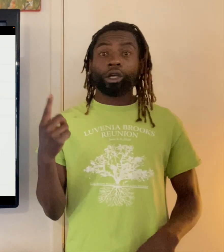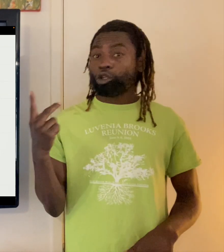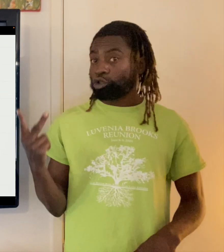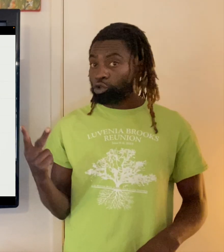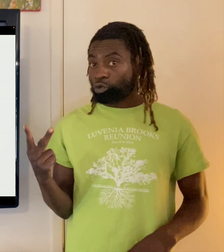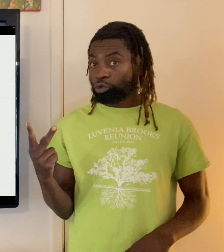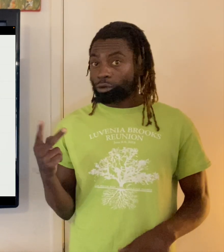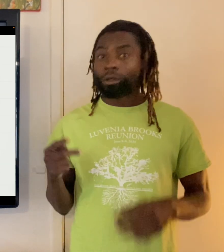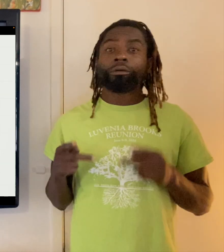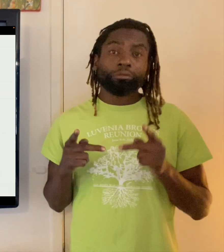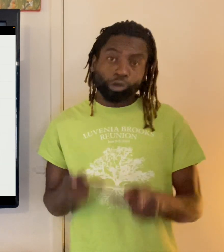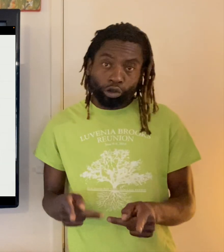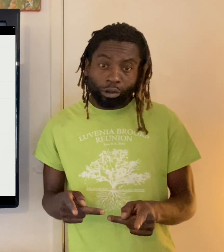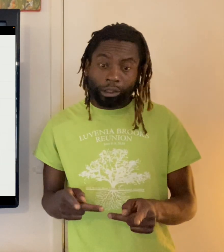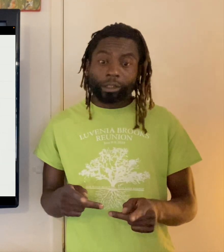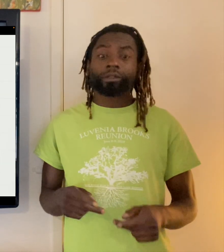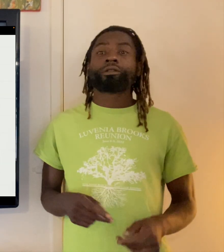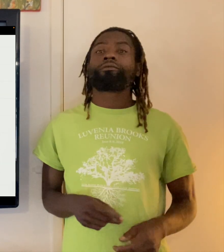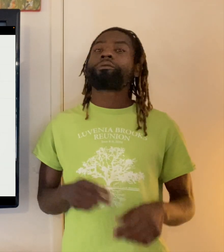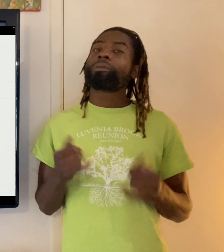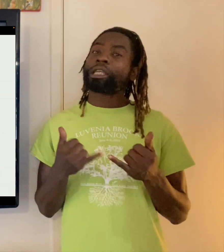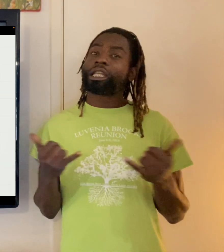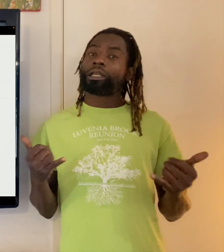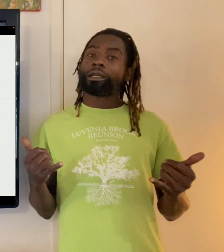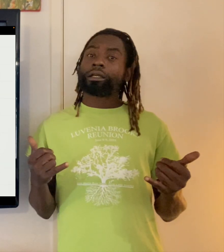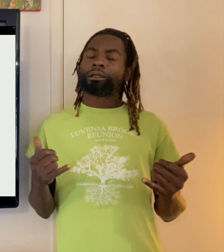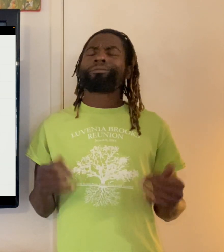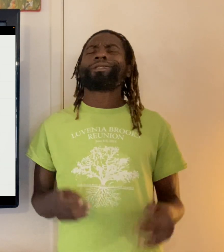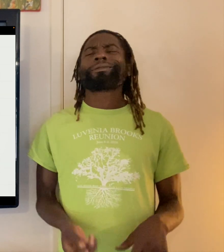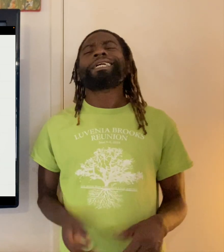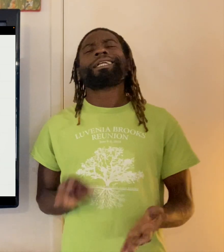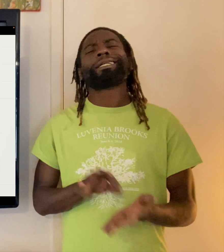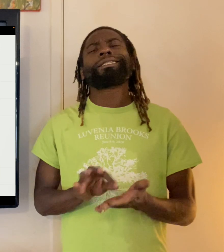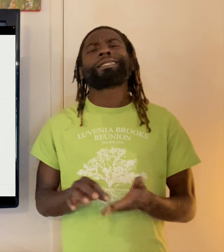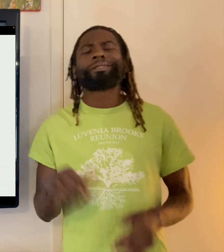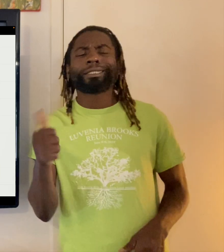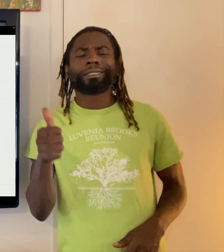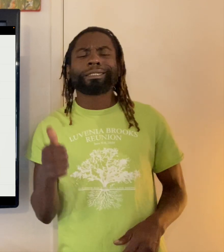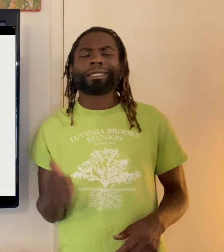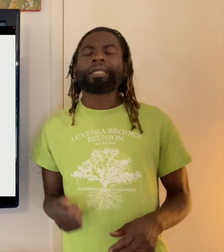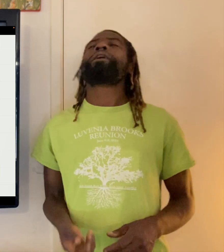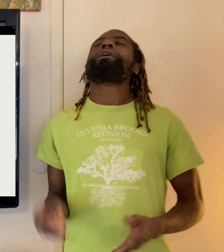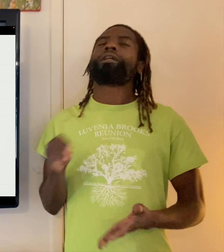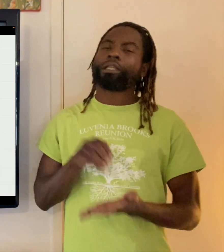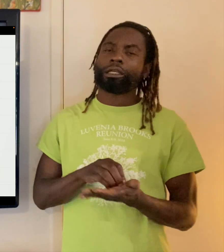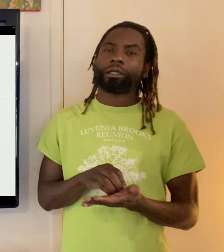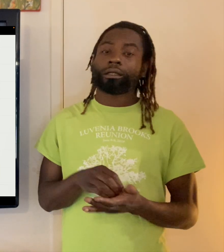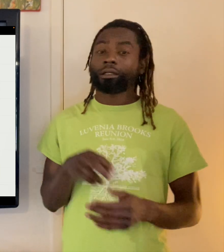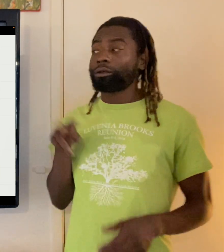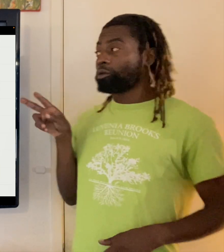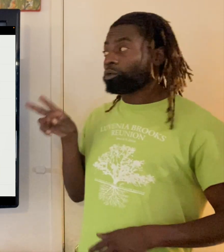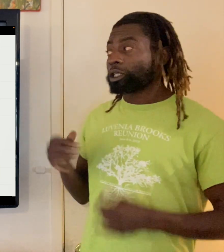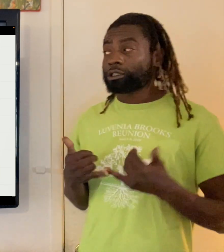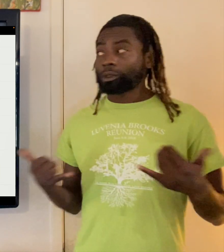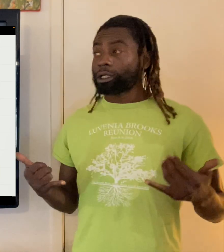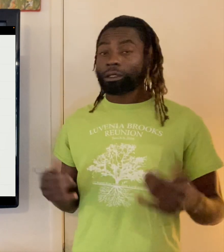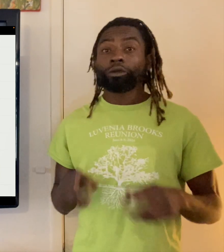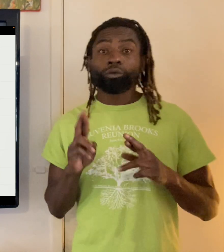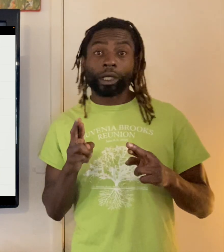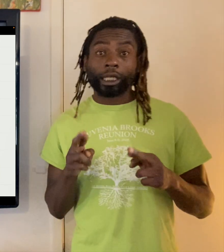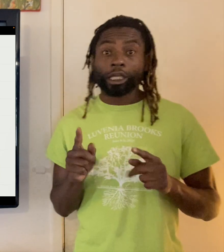spaghetti. So now let's count to 10 again together while watching the plates of spaghetti. Okay,